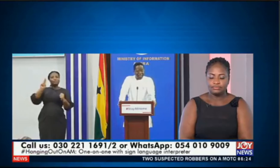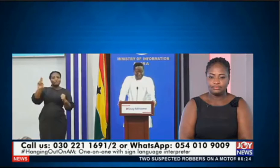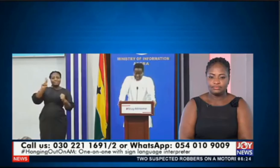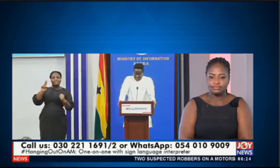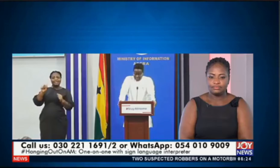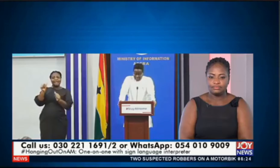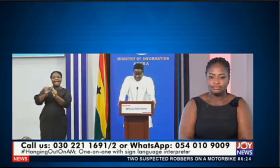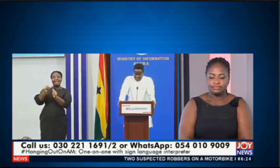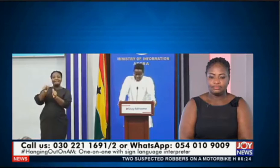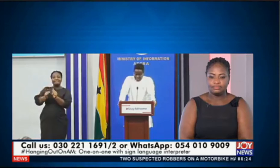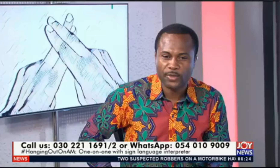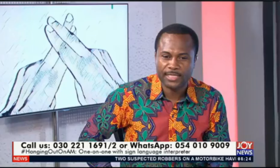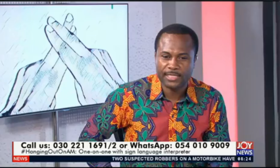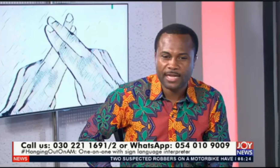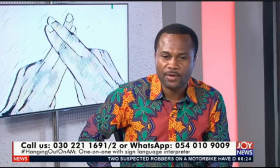Call